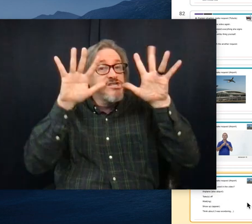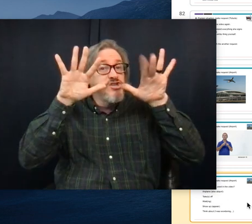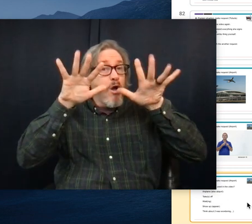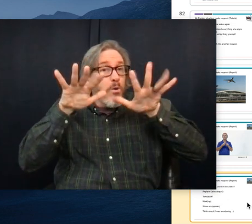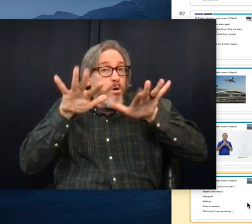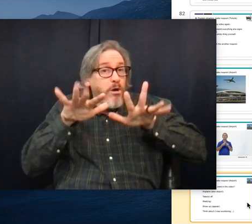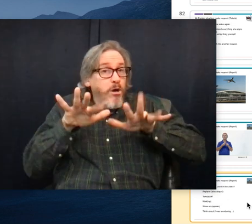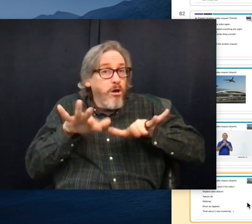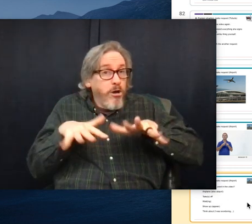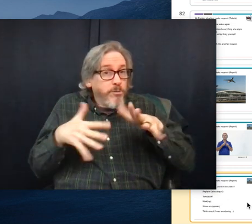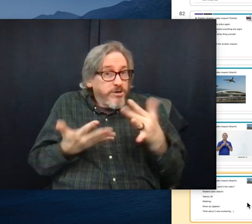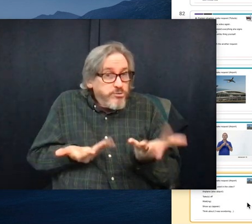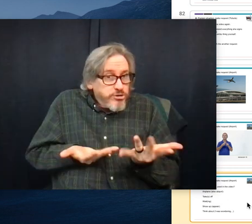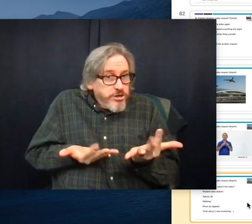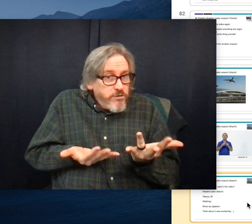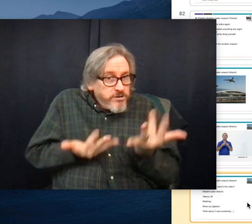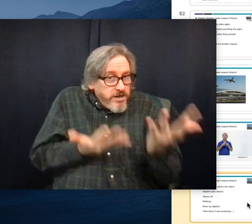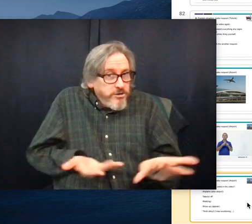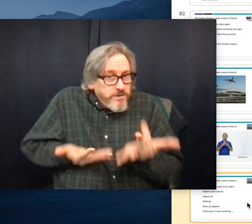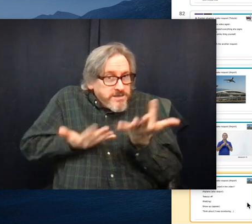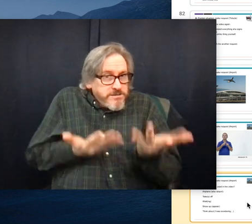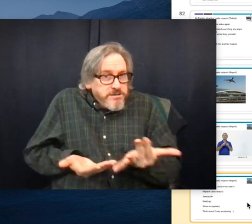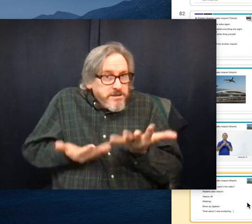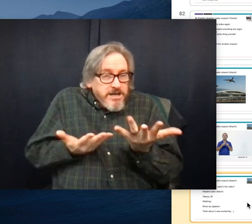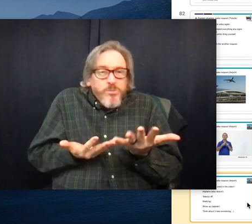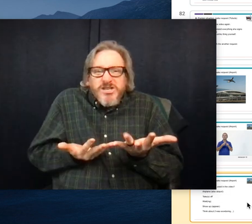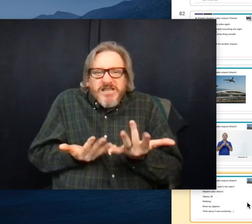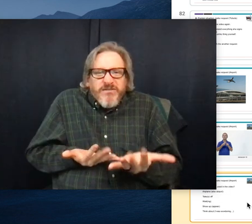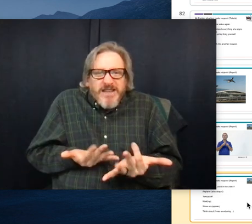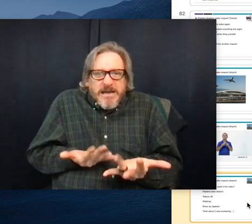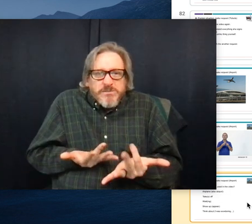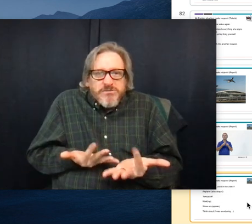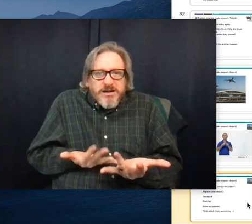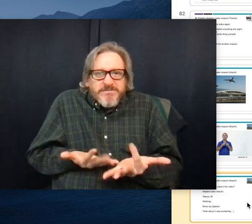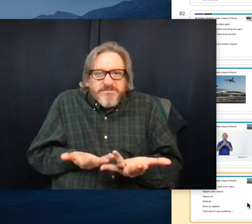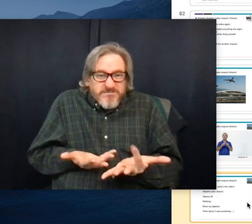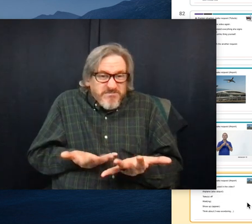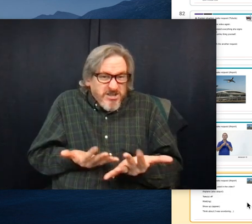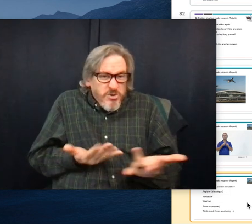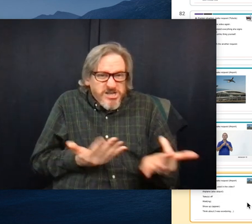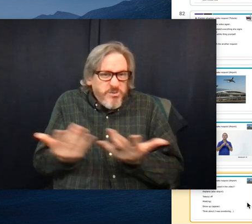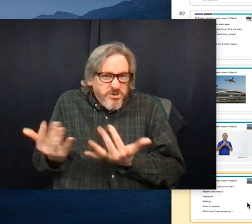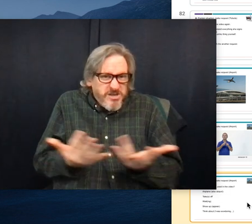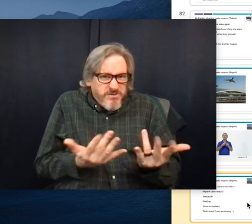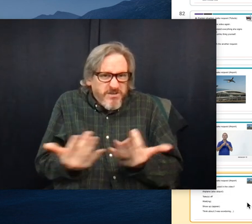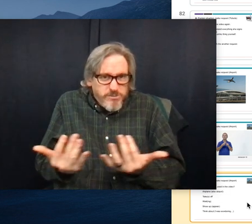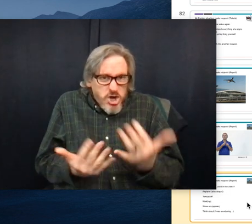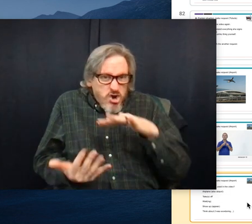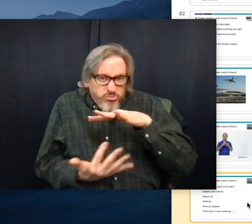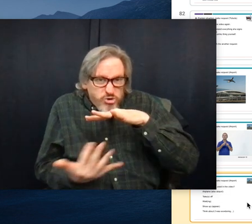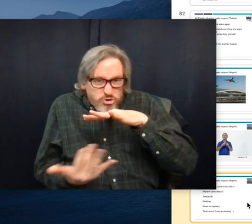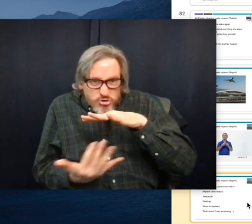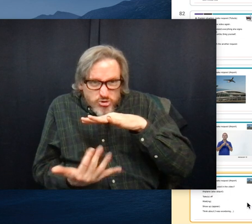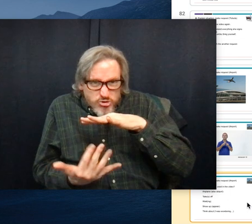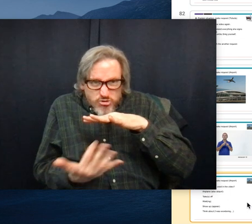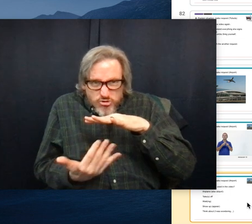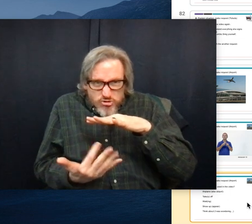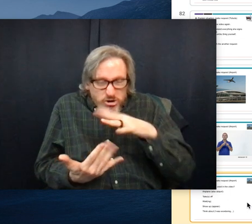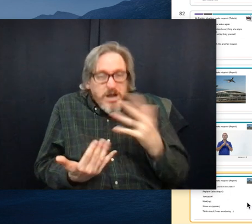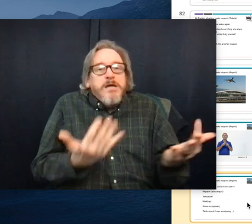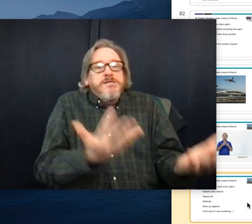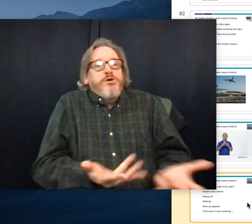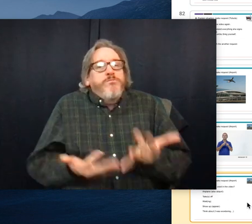boop. If you lose connection with the internet, my internet fell. My internet dropped. My Wi-Fi dropped. Okay, internet. It